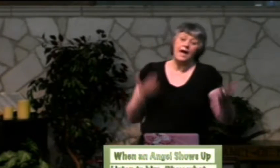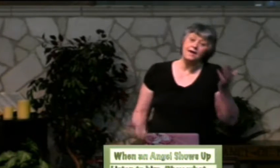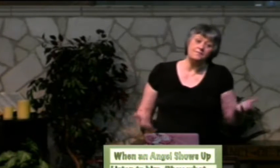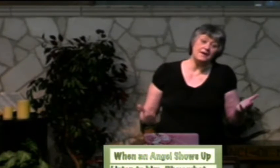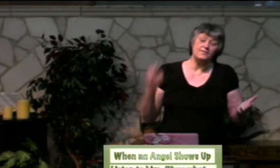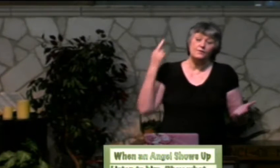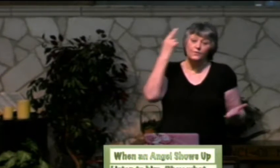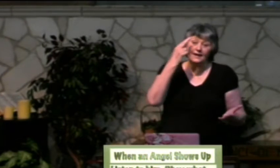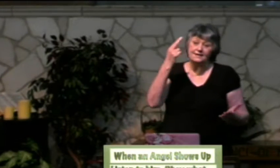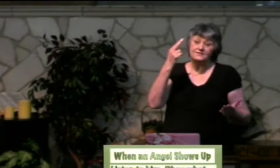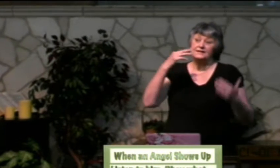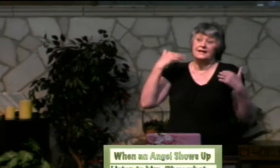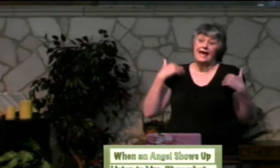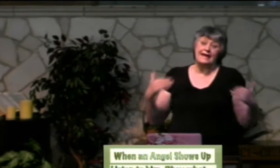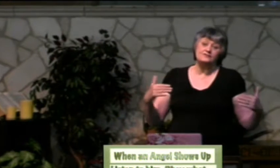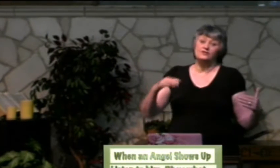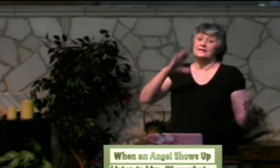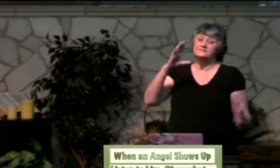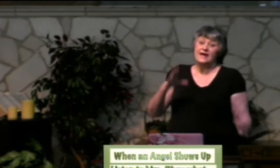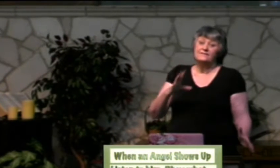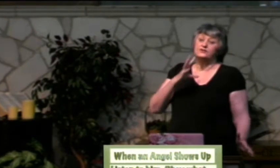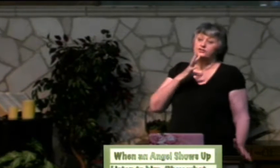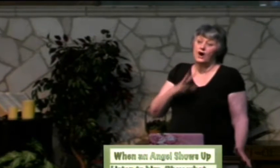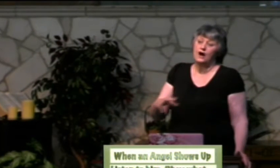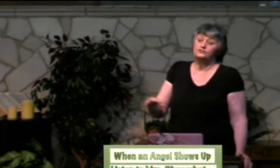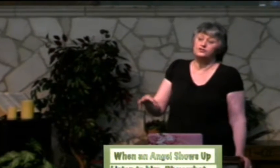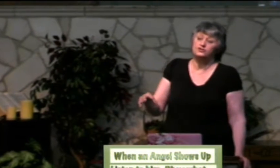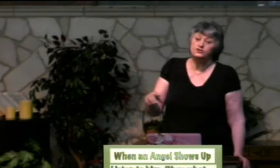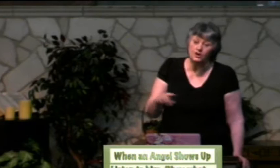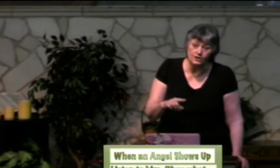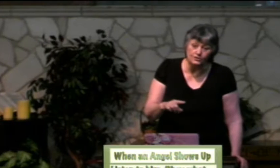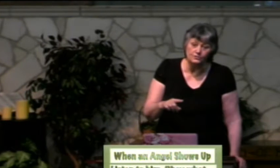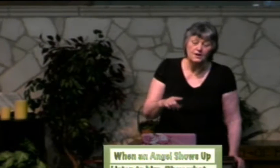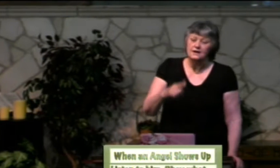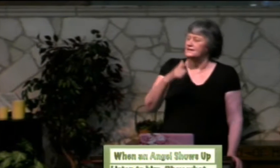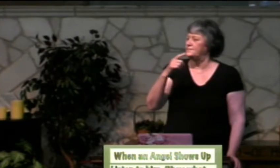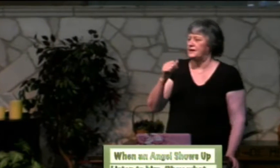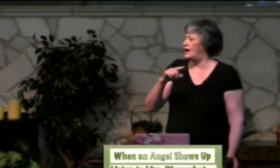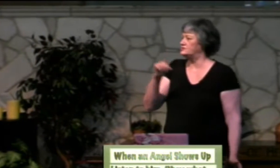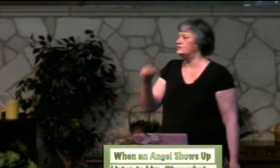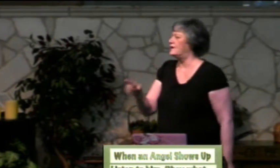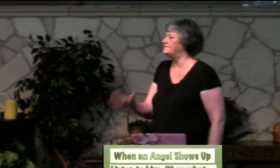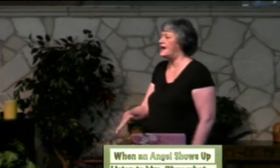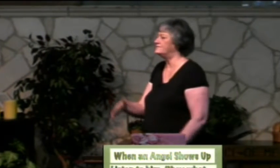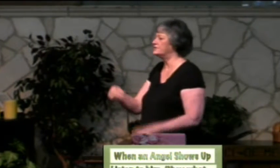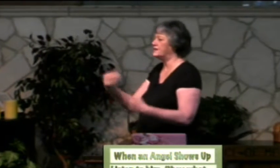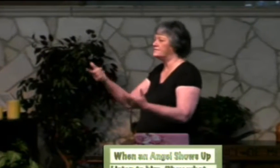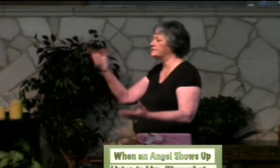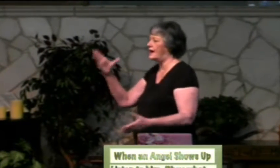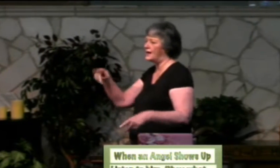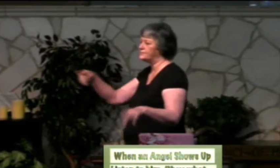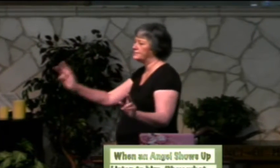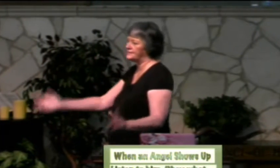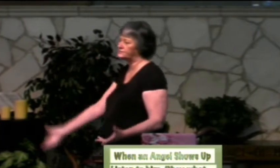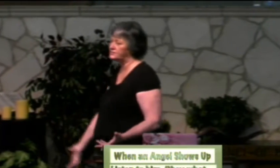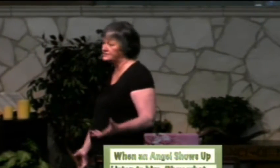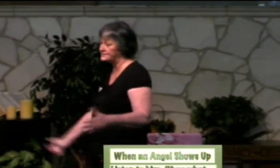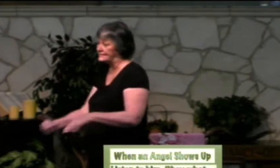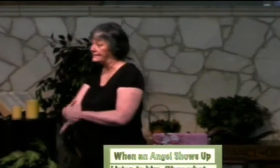Maybe the reason an angel has never talked to you is because you have never given God permission to send